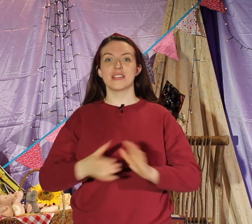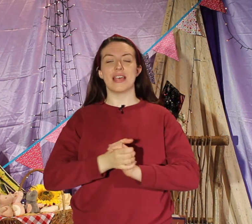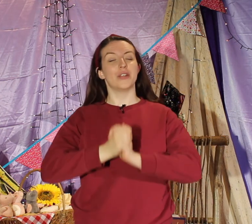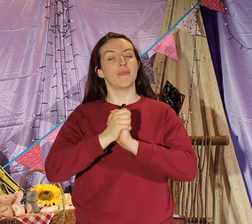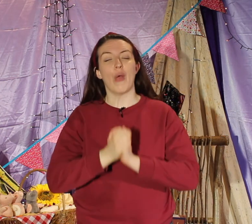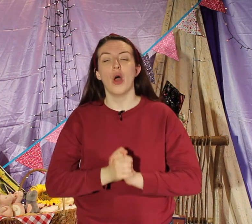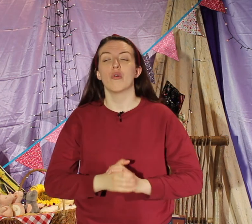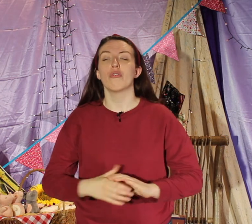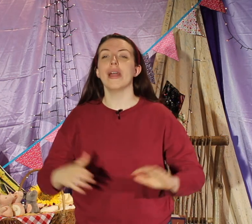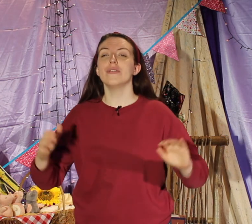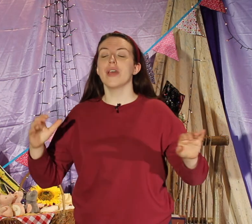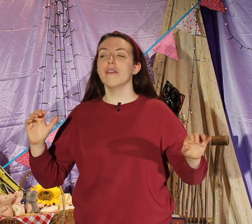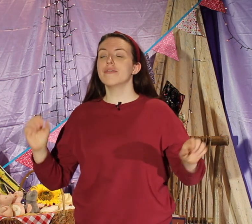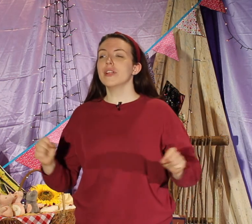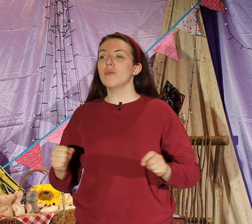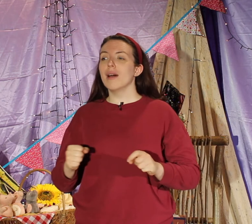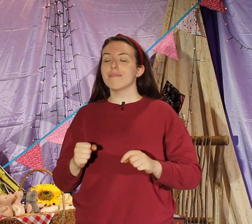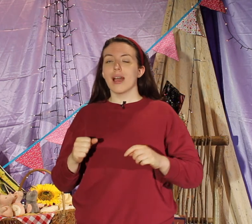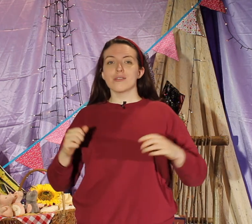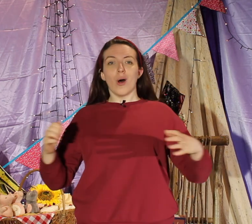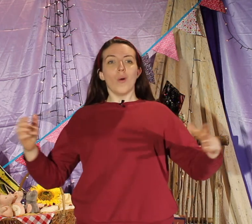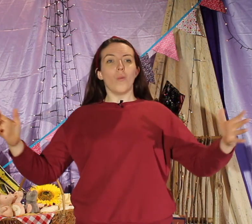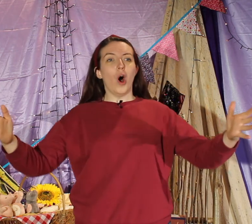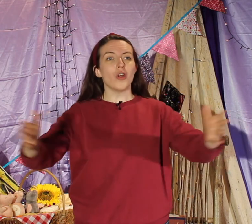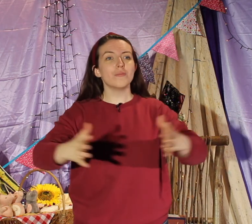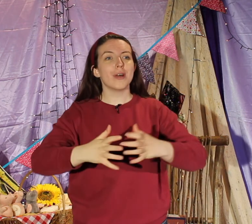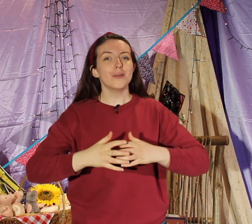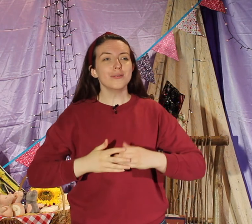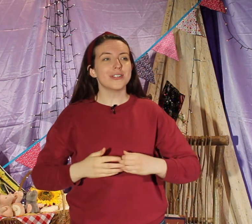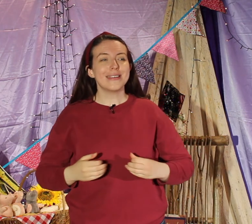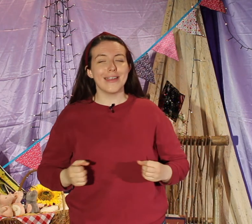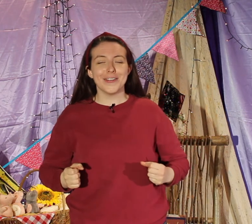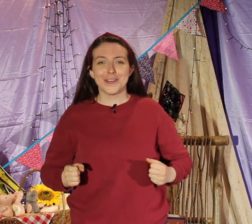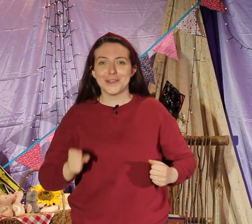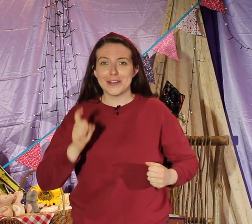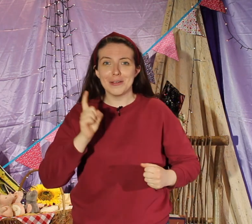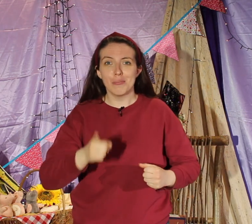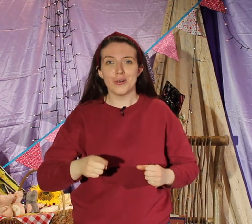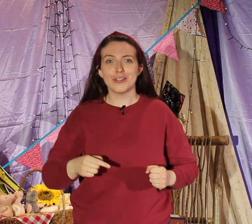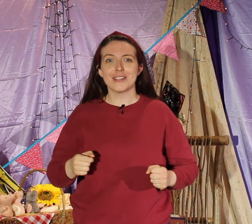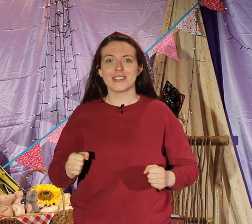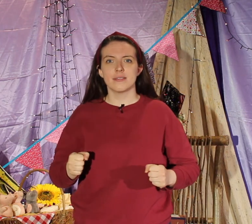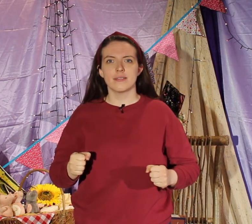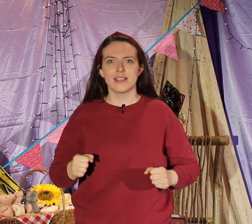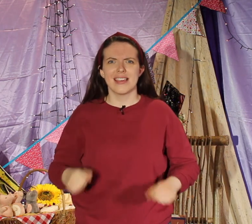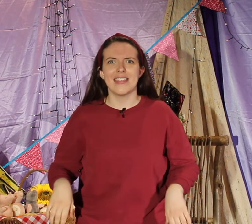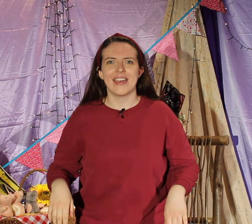said, right. Everyone, let's all warm down together. It's very important. And the hare